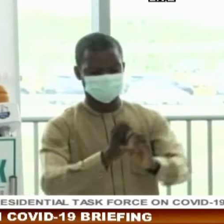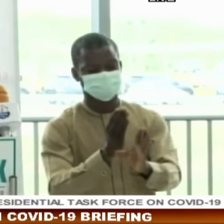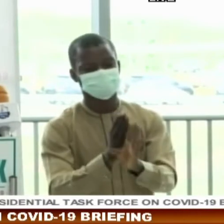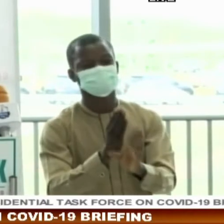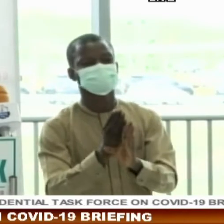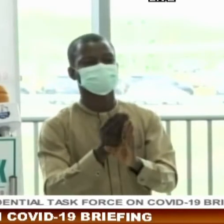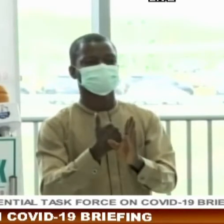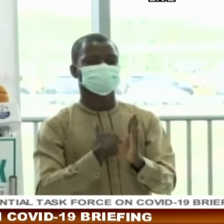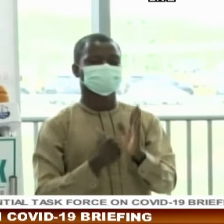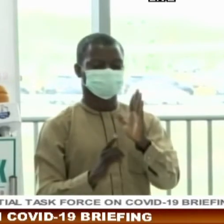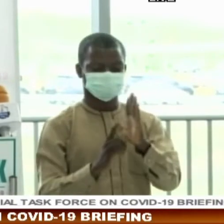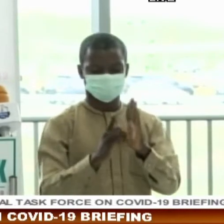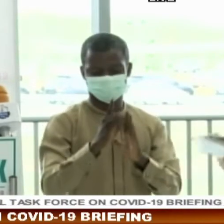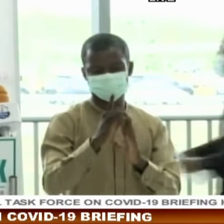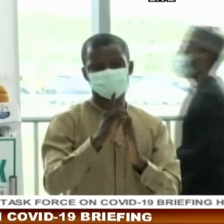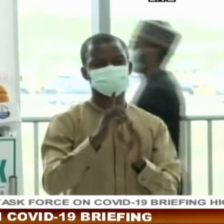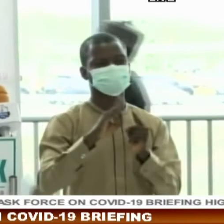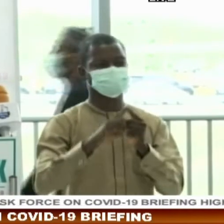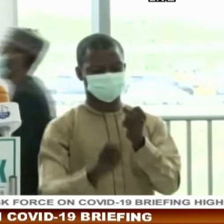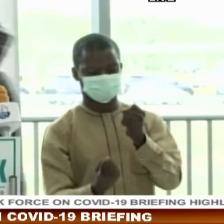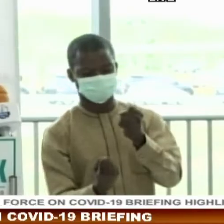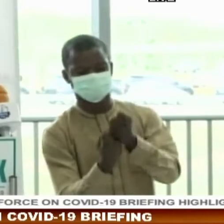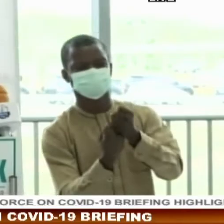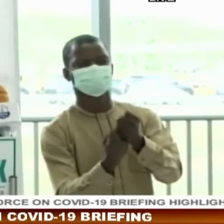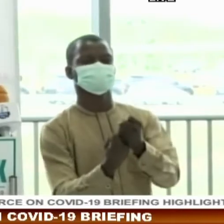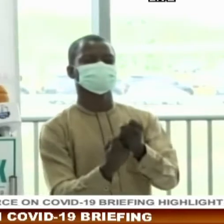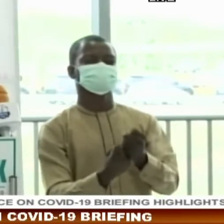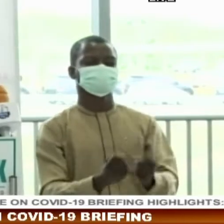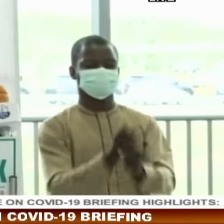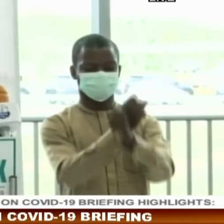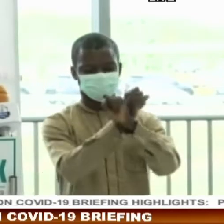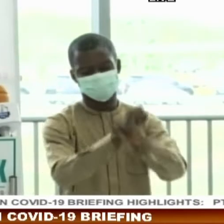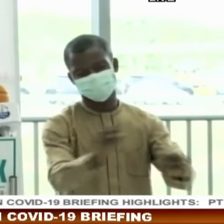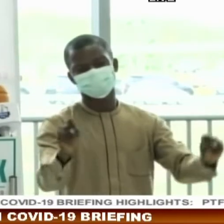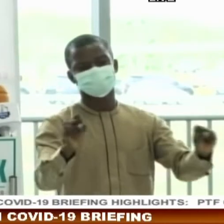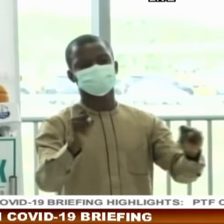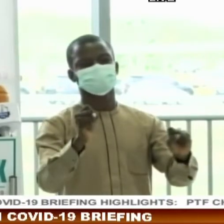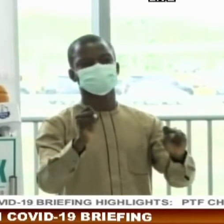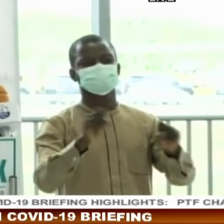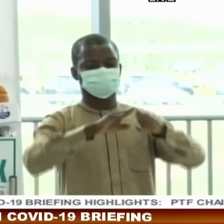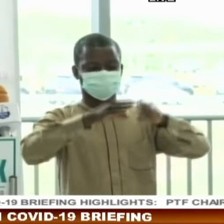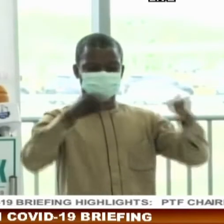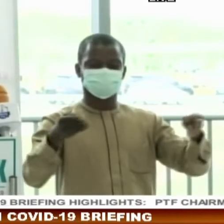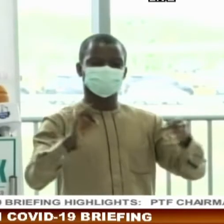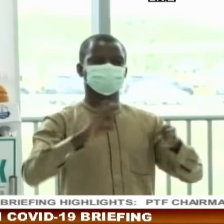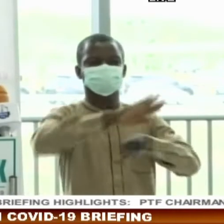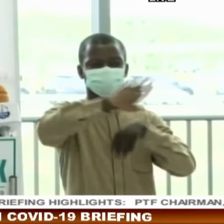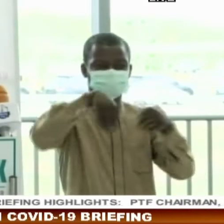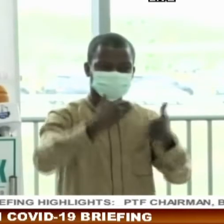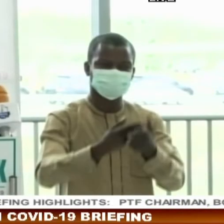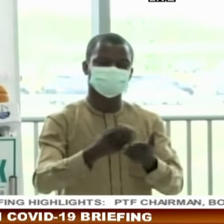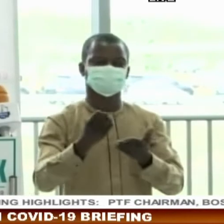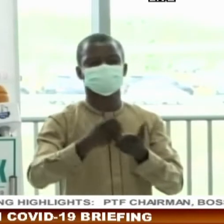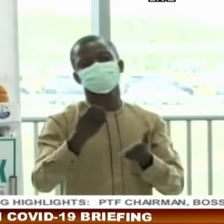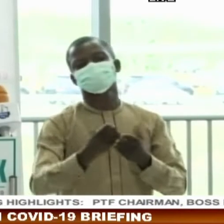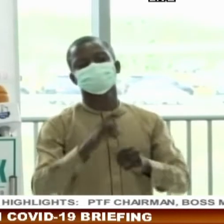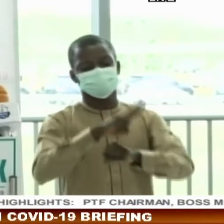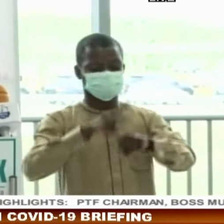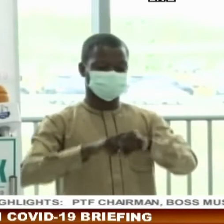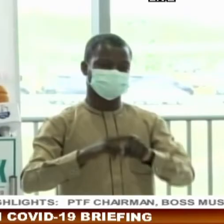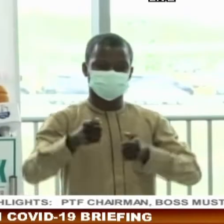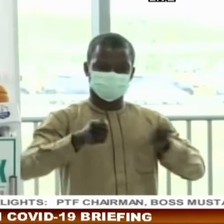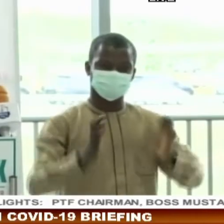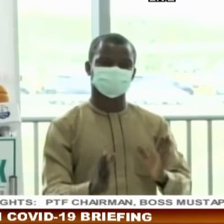been developed to support the safe reopening of other sectors of the economy. The national coordinator will